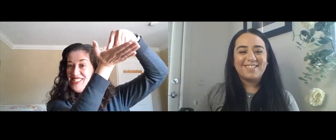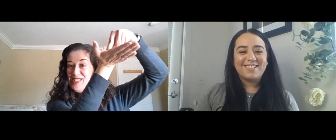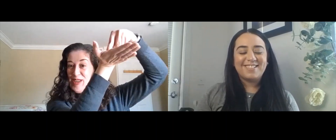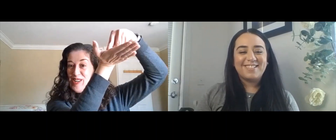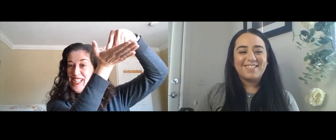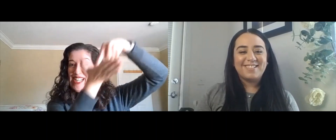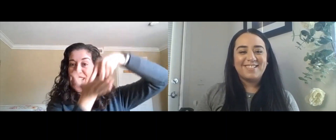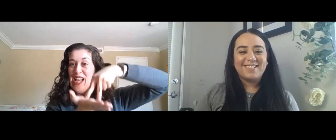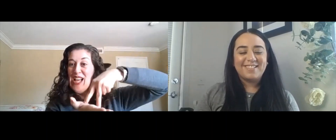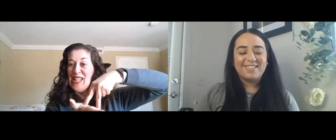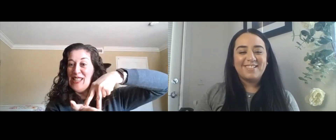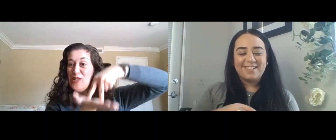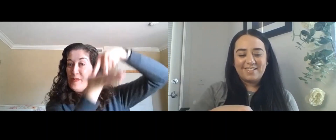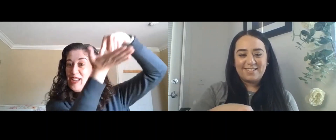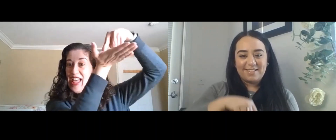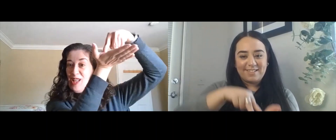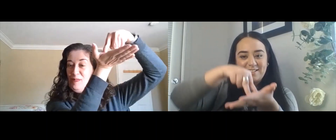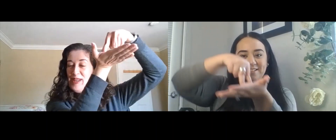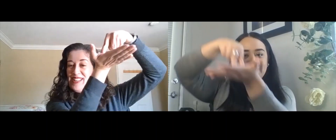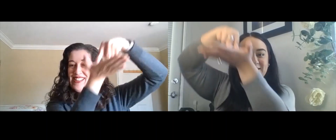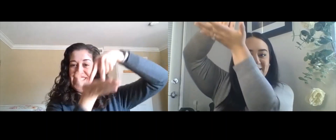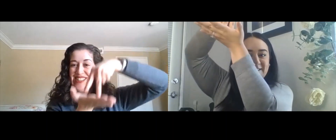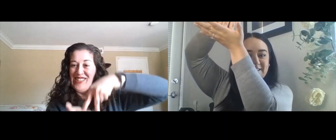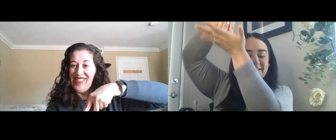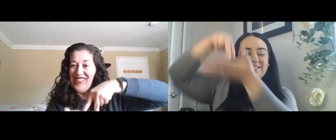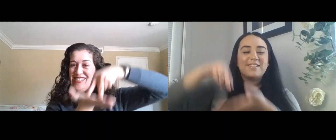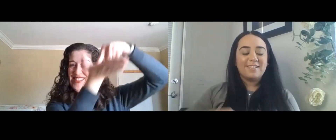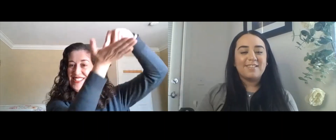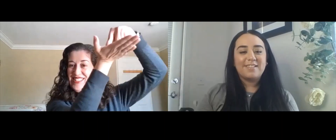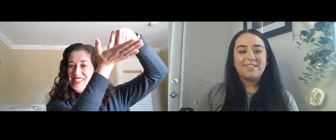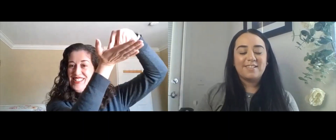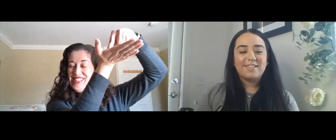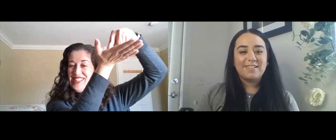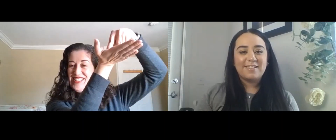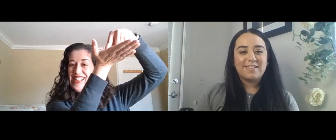Assumption, Mary needing a little bit of help.